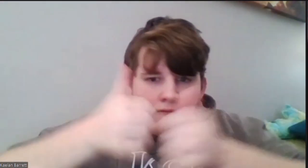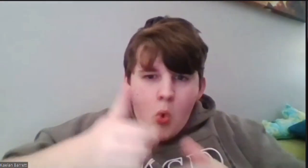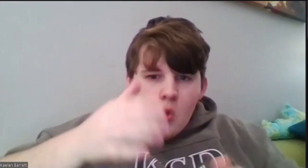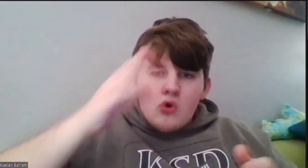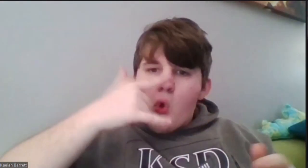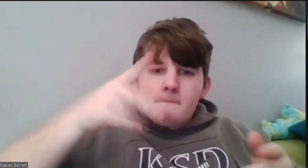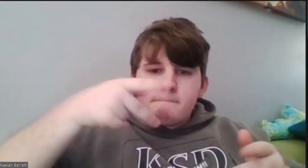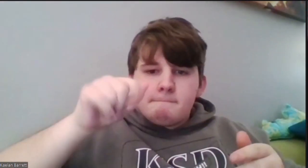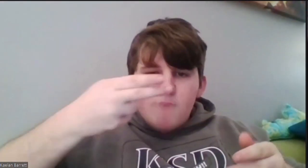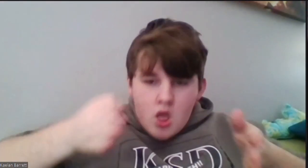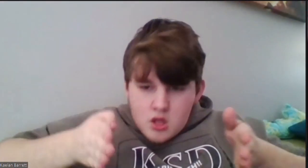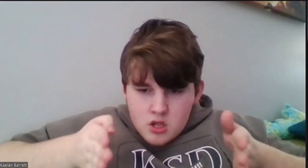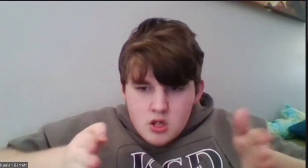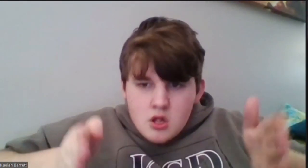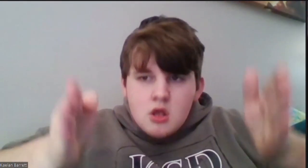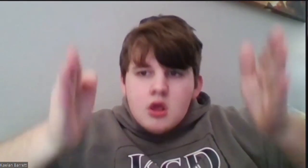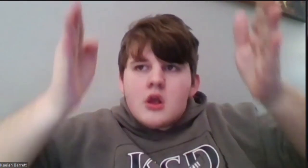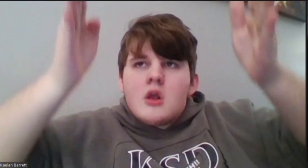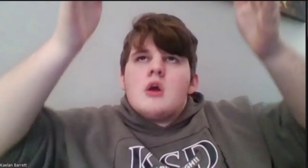of food spread out on the table.